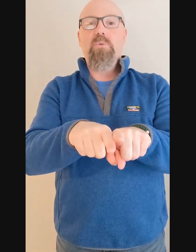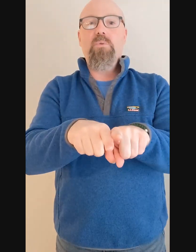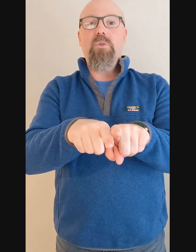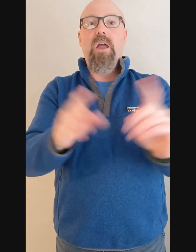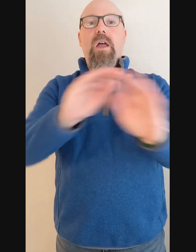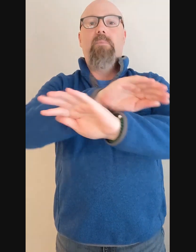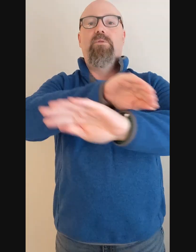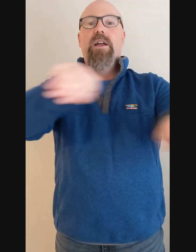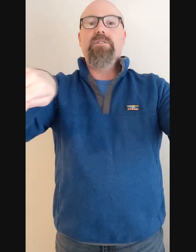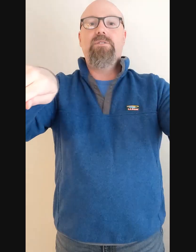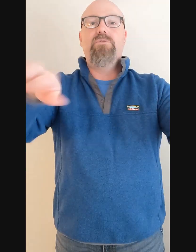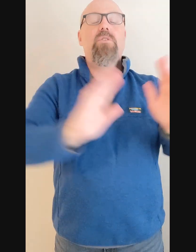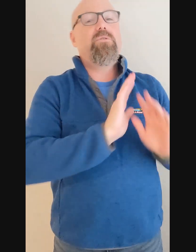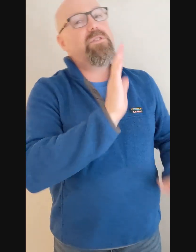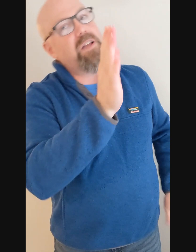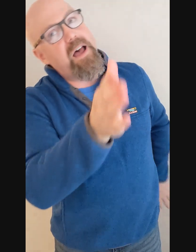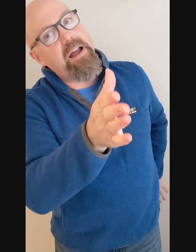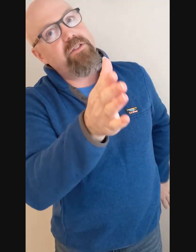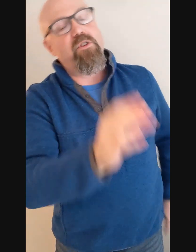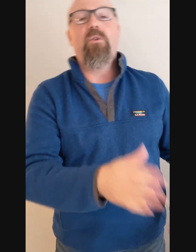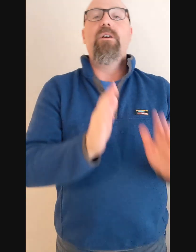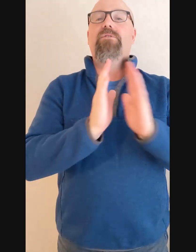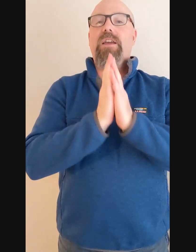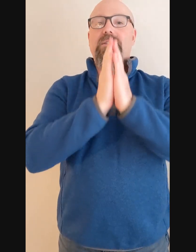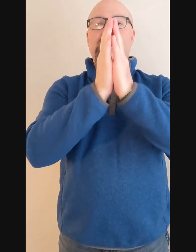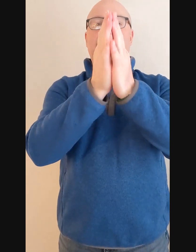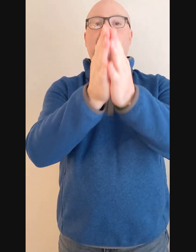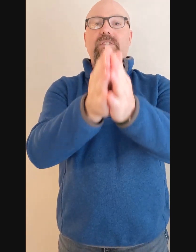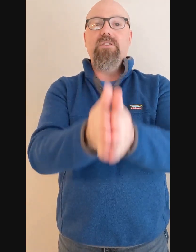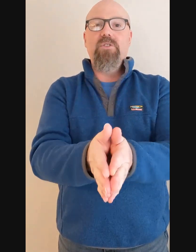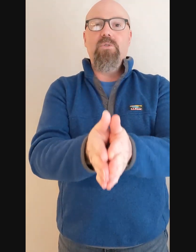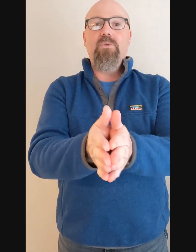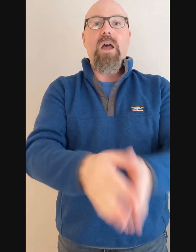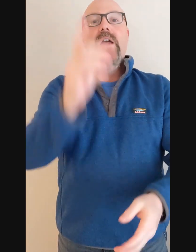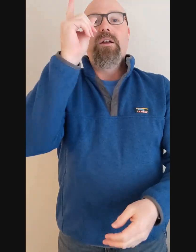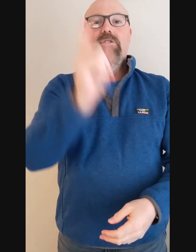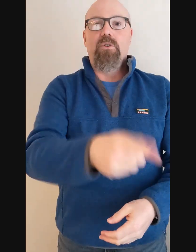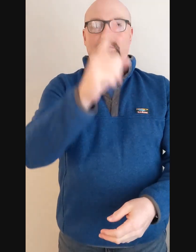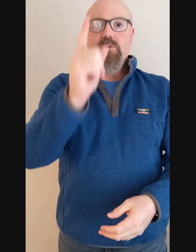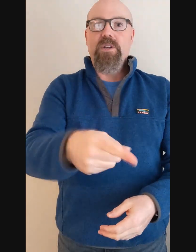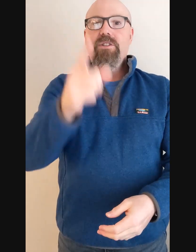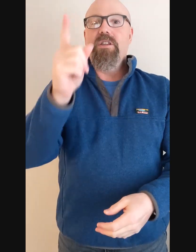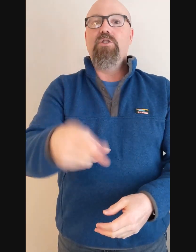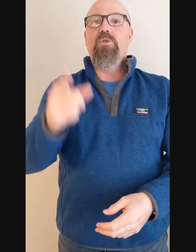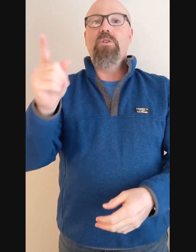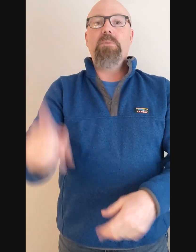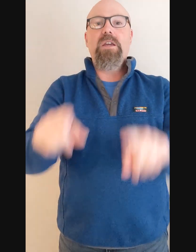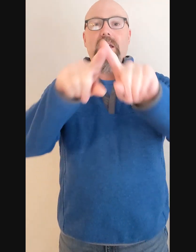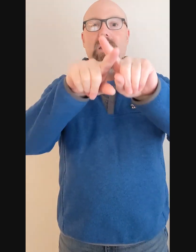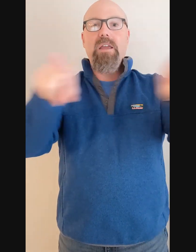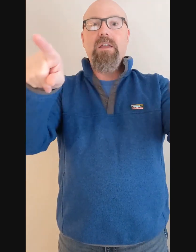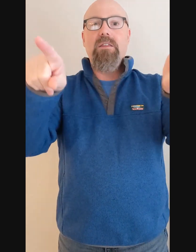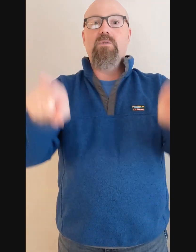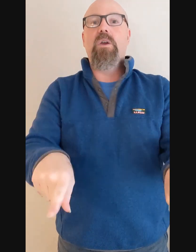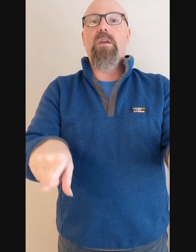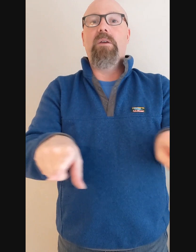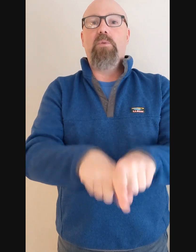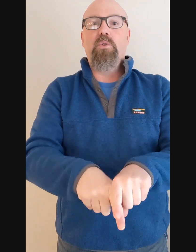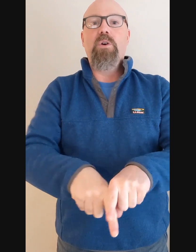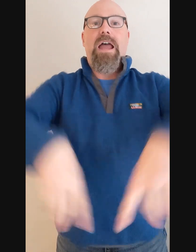pool. Breaststroke, side stroke, fancy diving too. Don't you wish that you could be in the swimming pool?